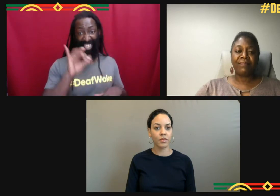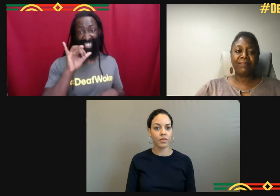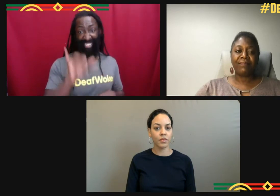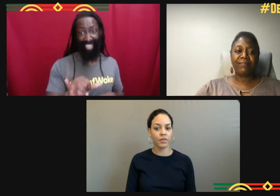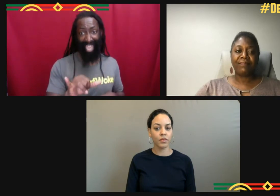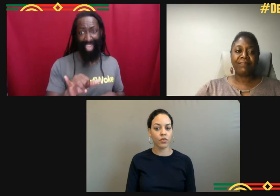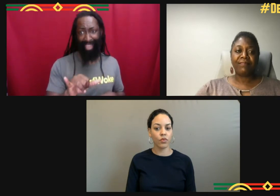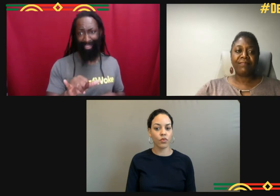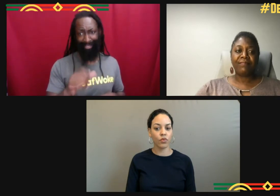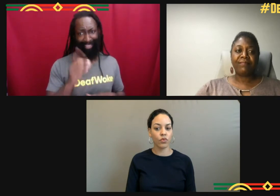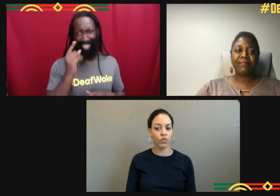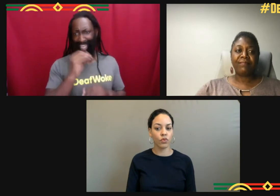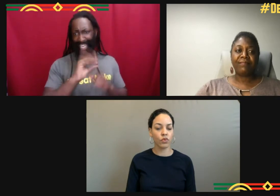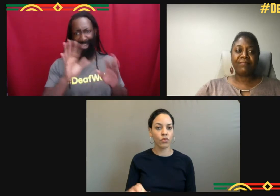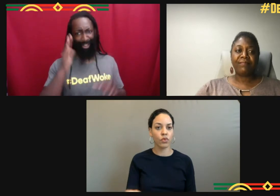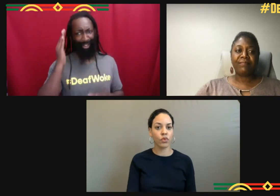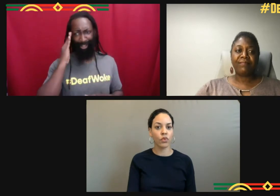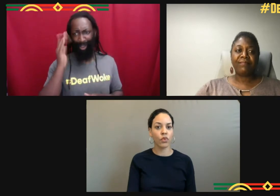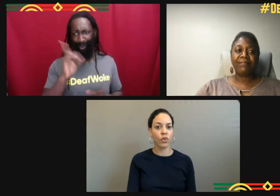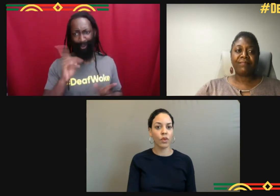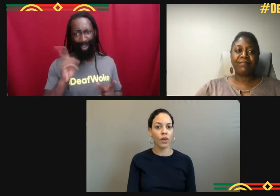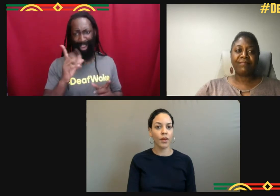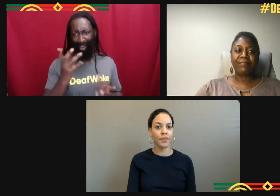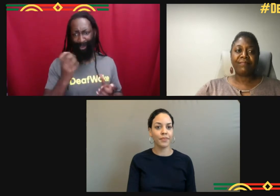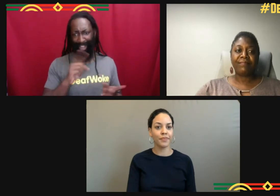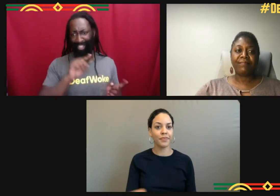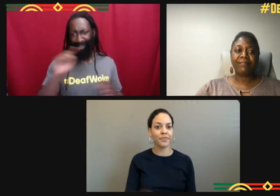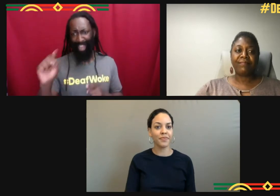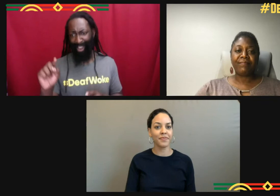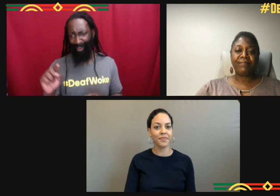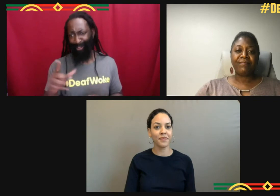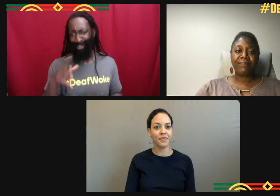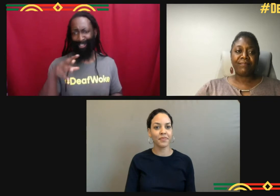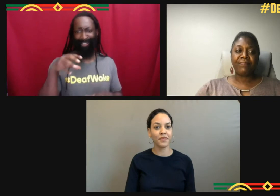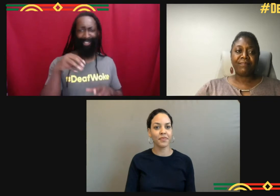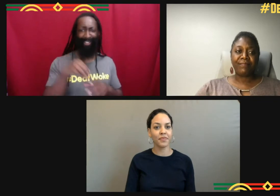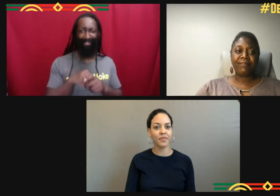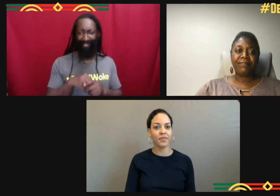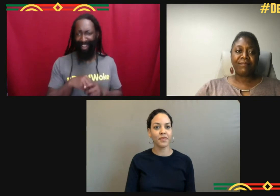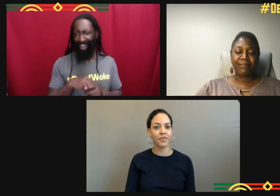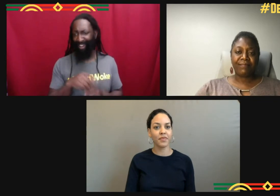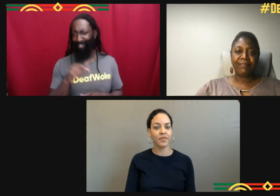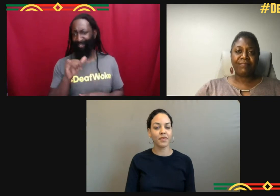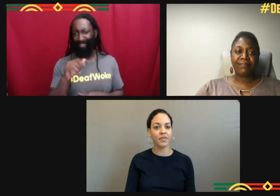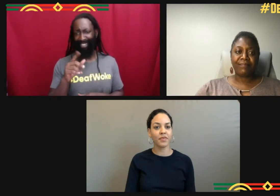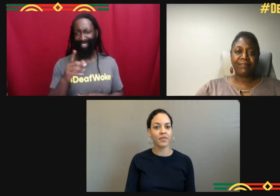So you've been involved in Howard University.